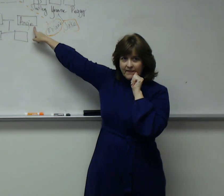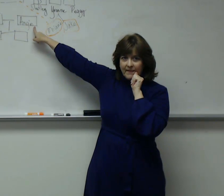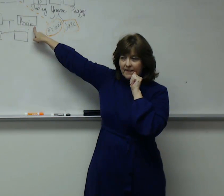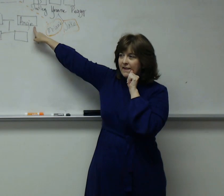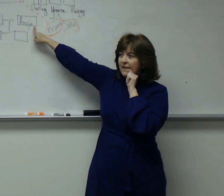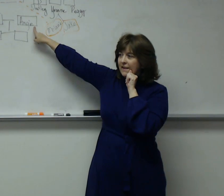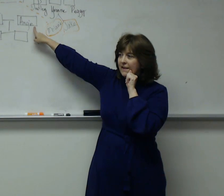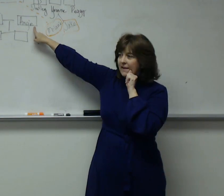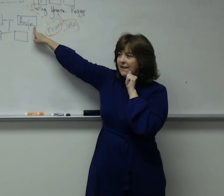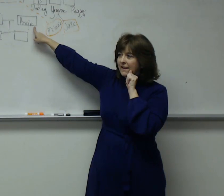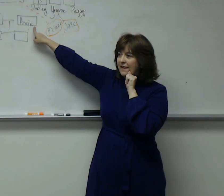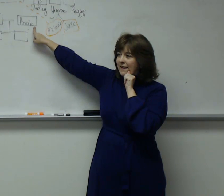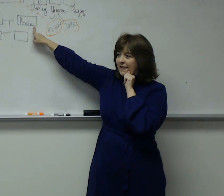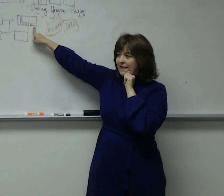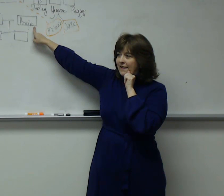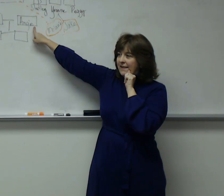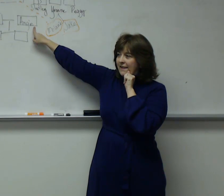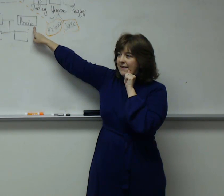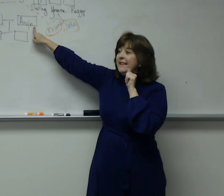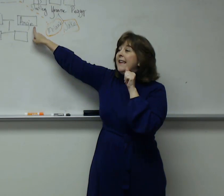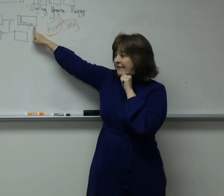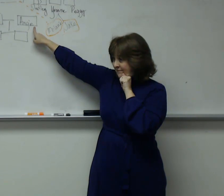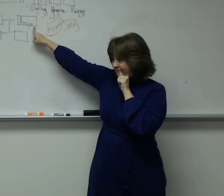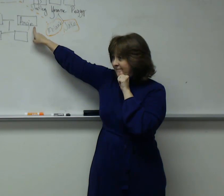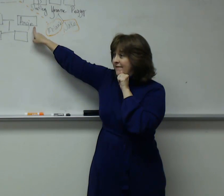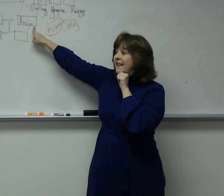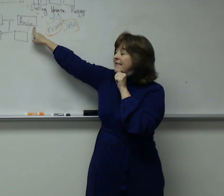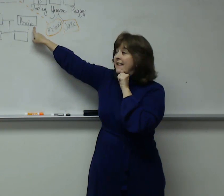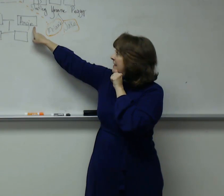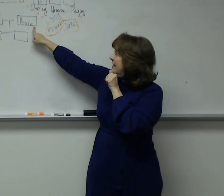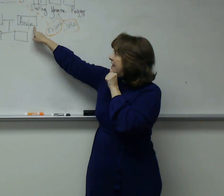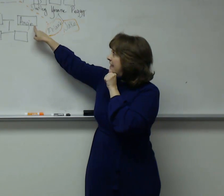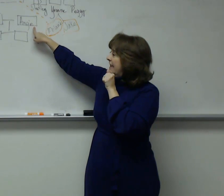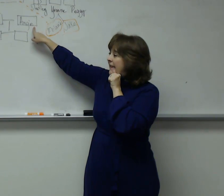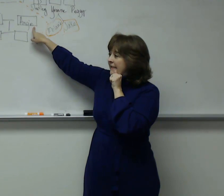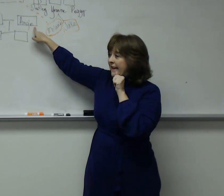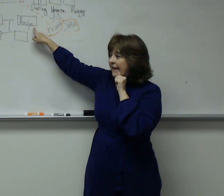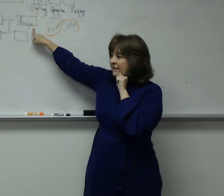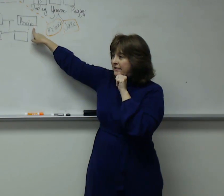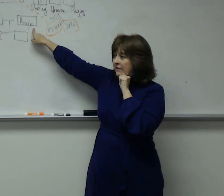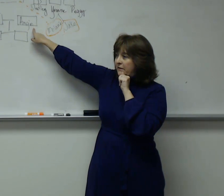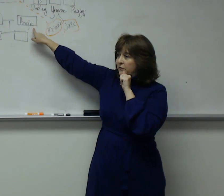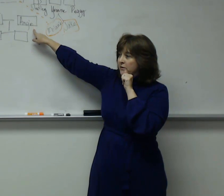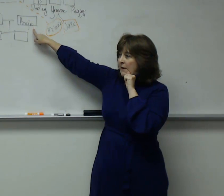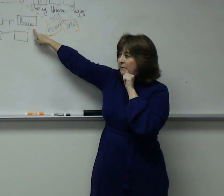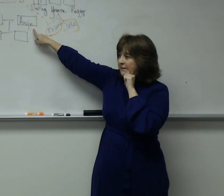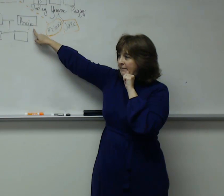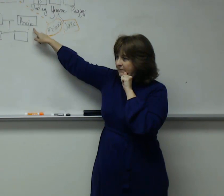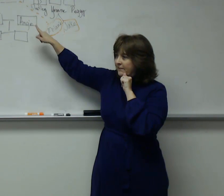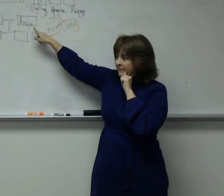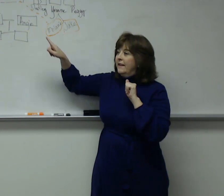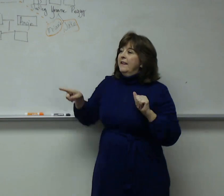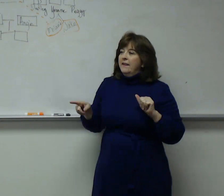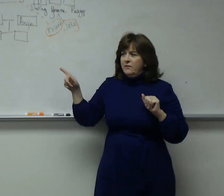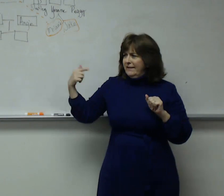Oh, so she's Yes, that's her son. that is Angie Filial Smallwood. She's